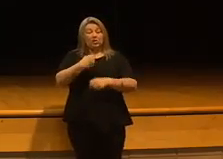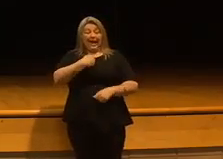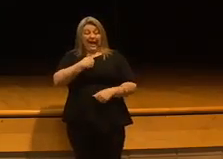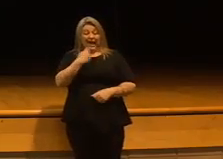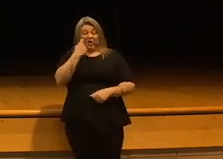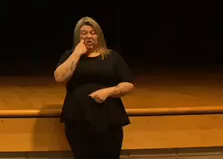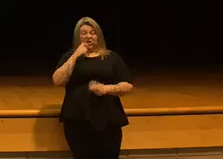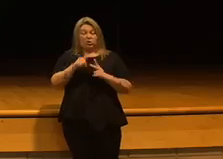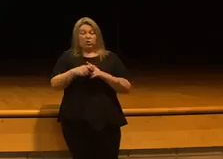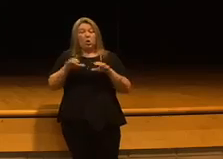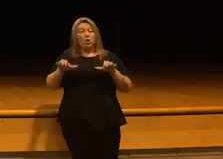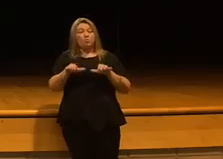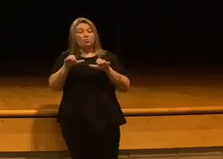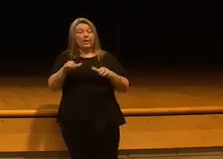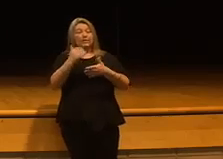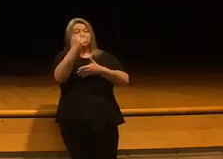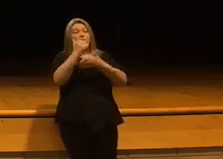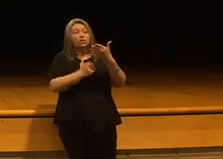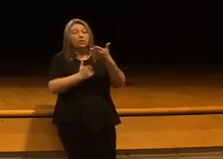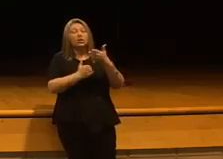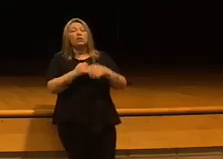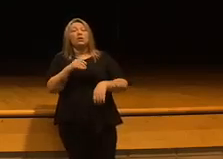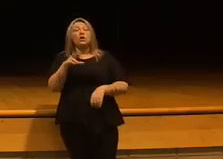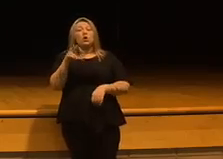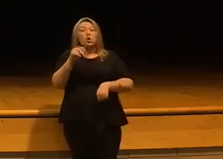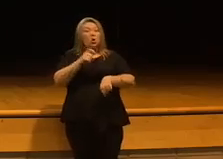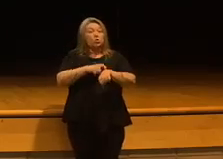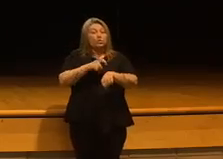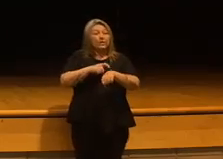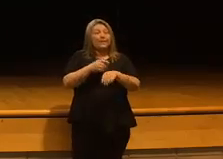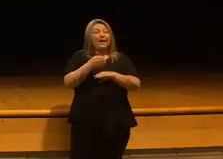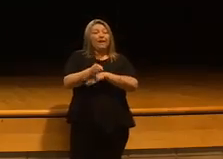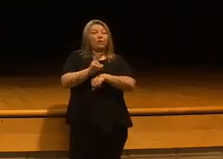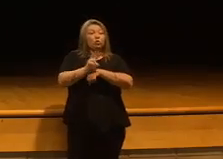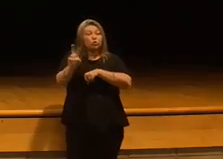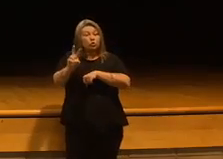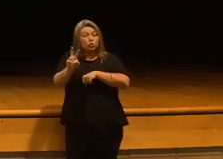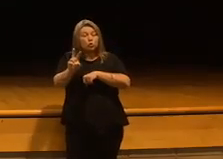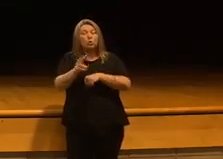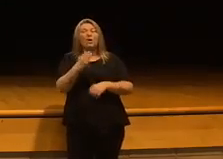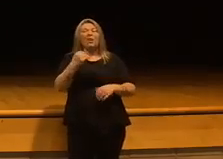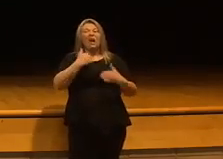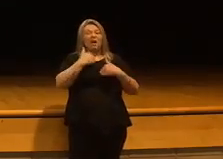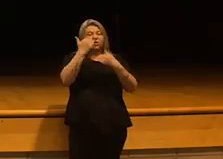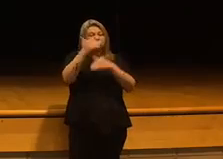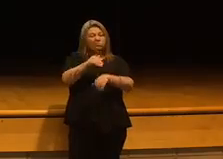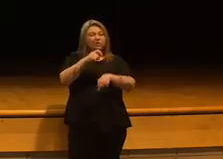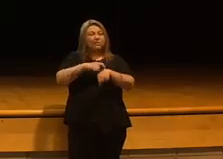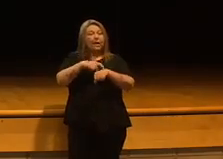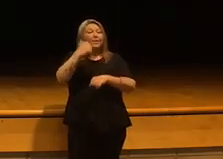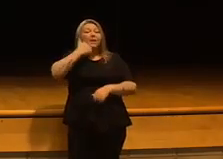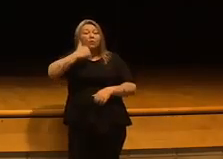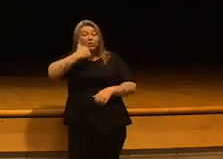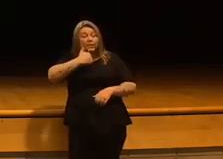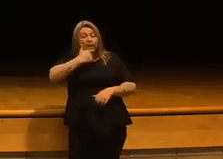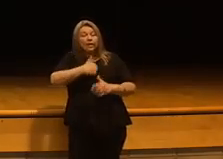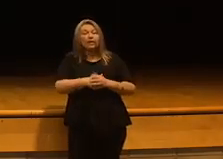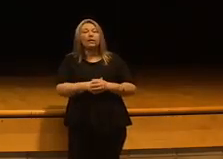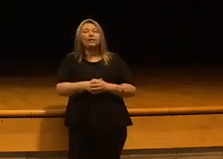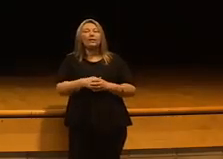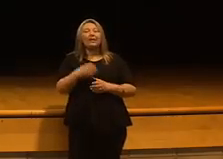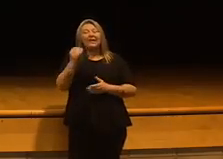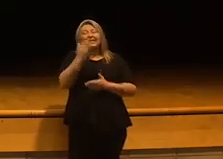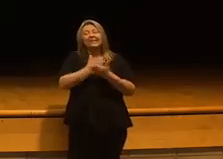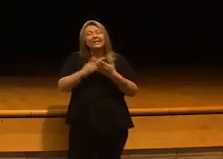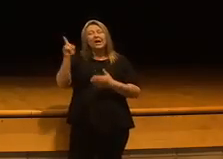guidelines were no screen time before 2 and a maximum of 2 hours a day. And the guidelines, I'm not crazy about